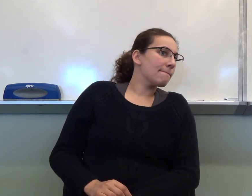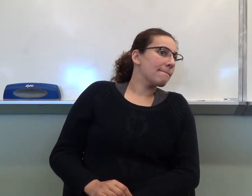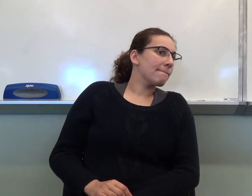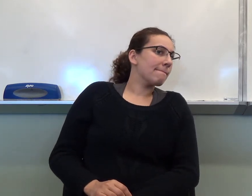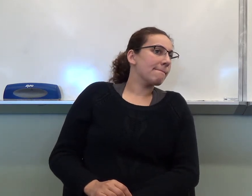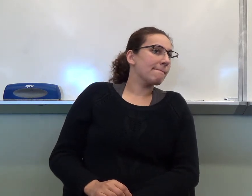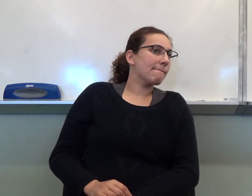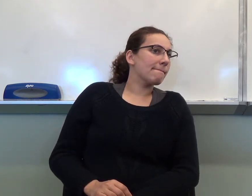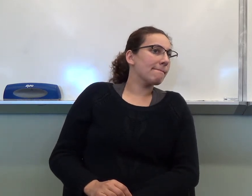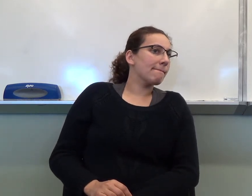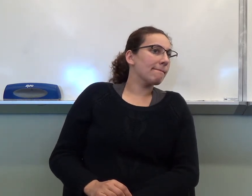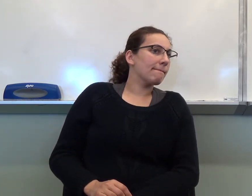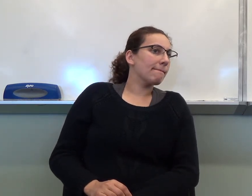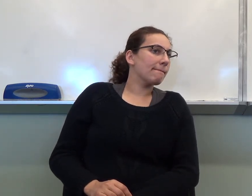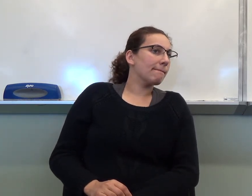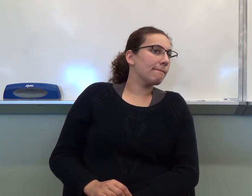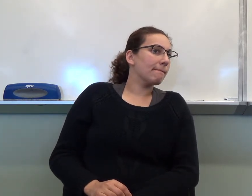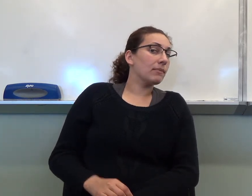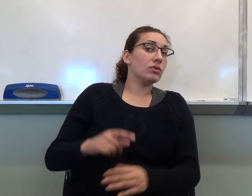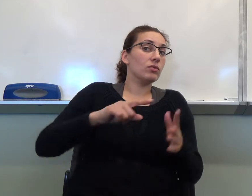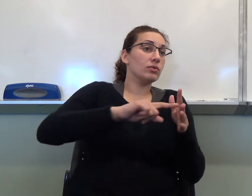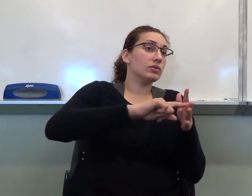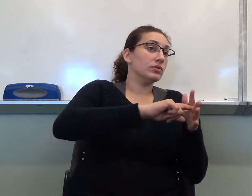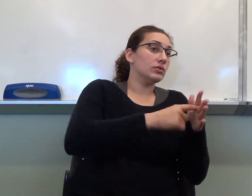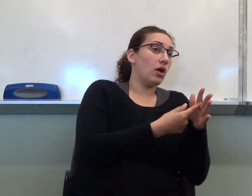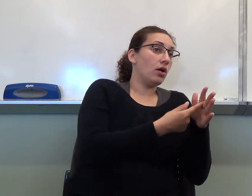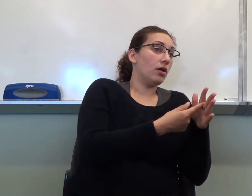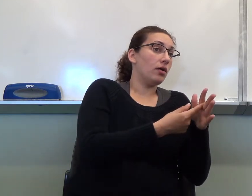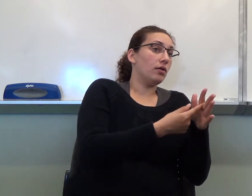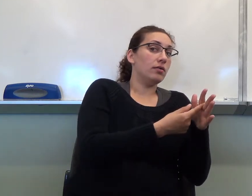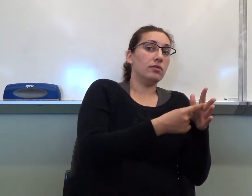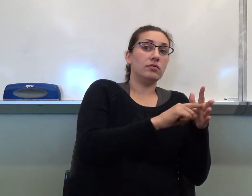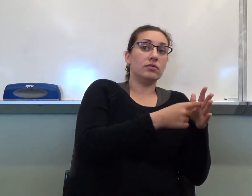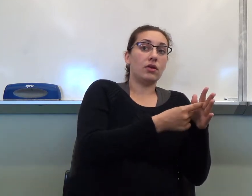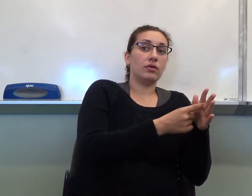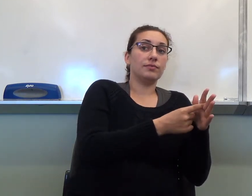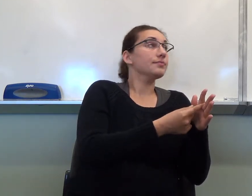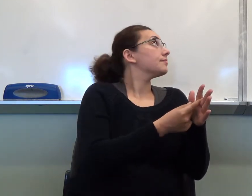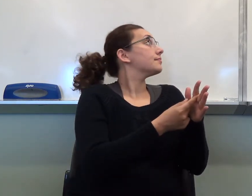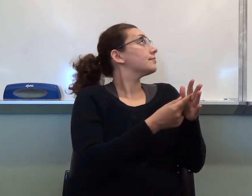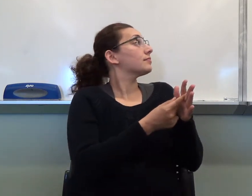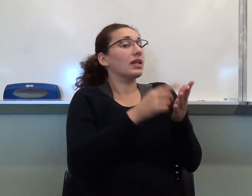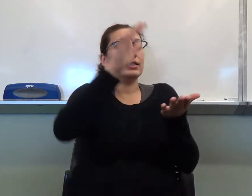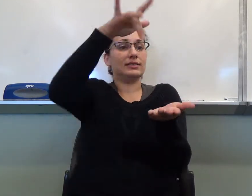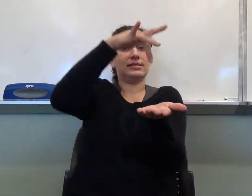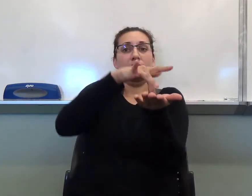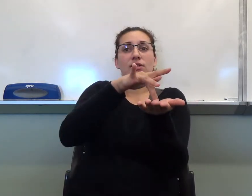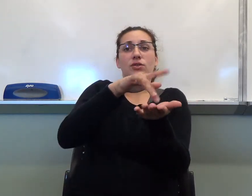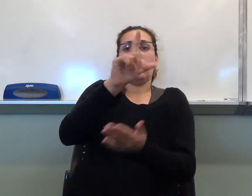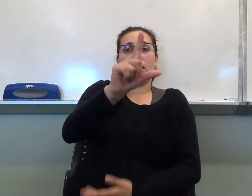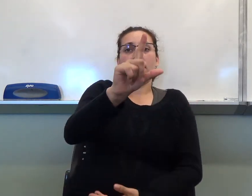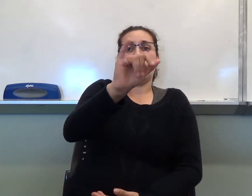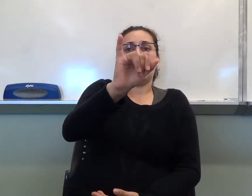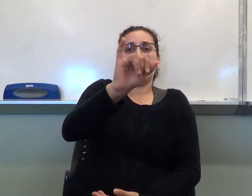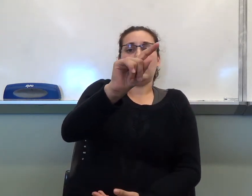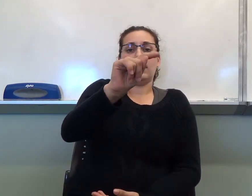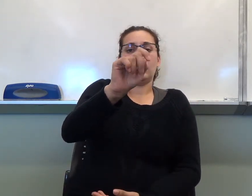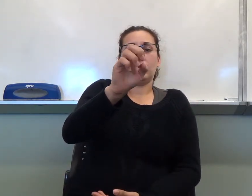Okay, well, we start off with liters, which means we're here in the center, right there. And we're going to